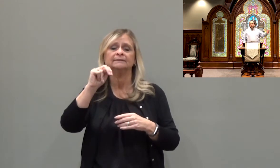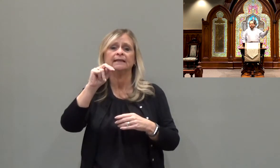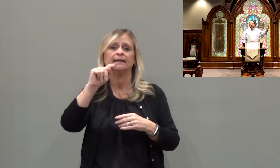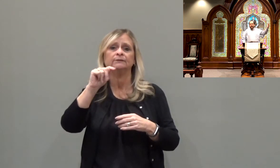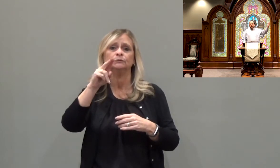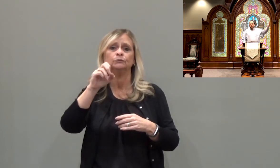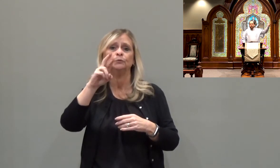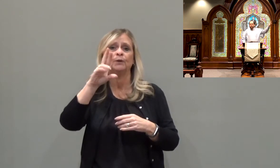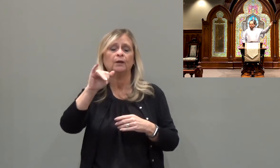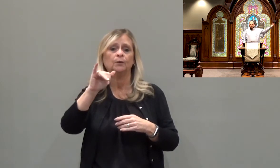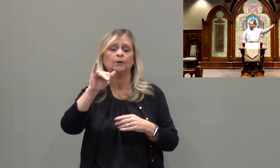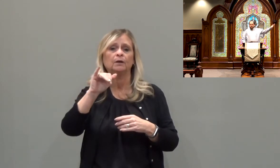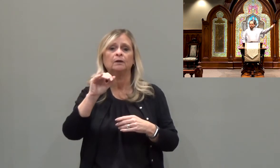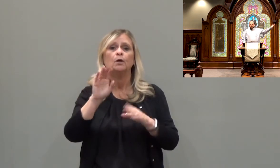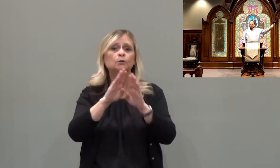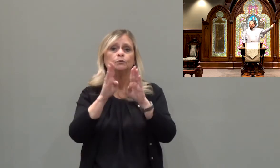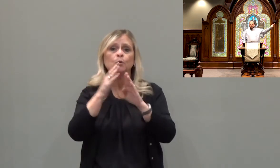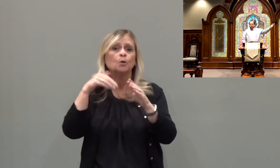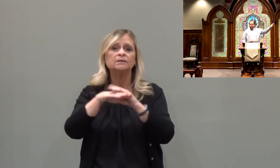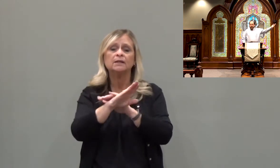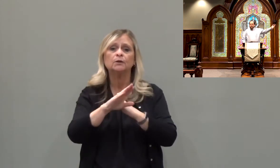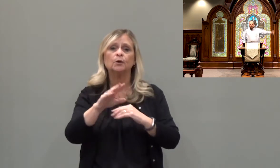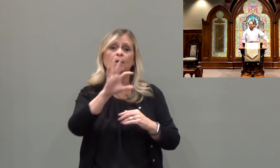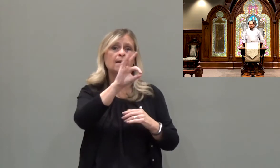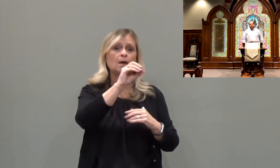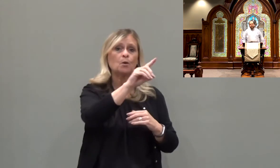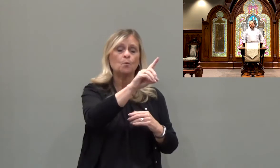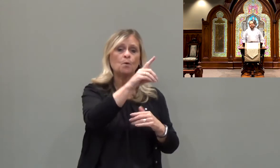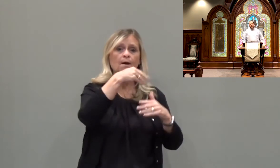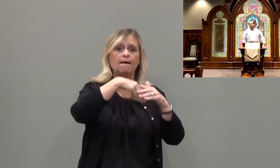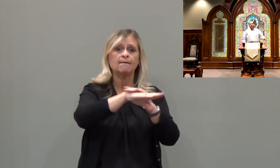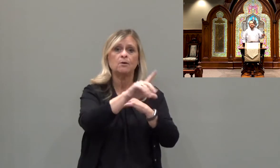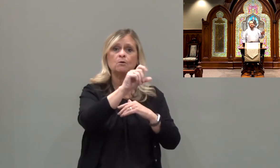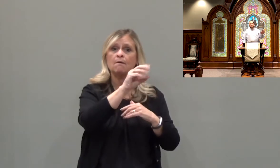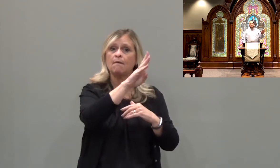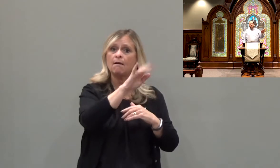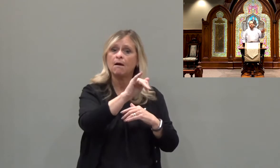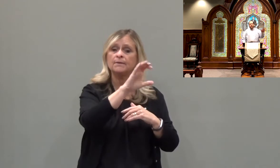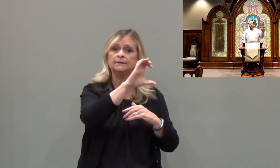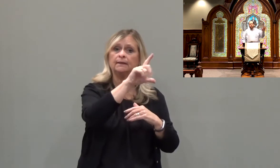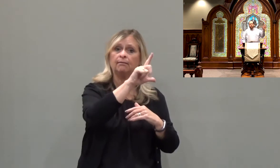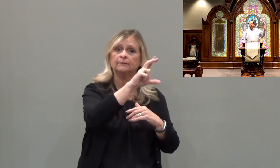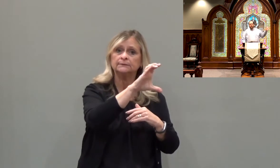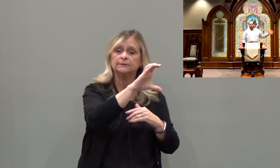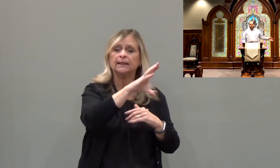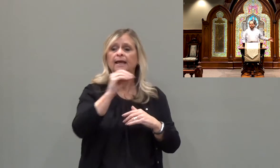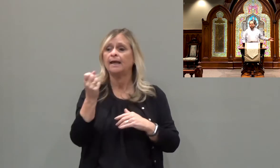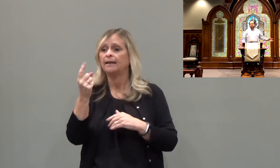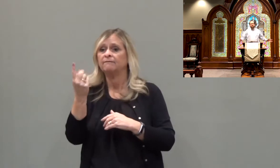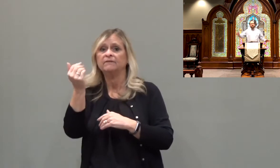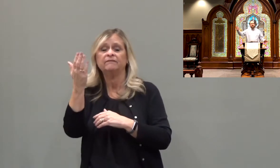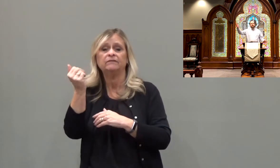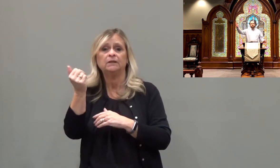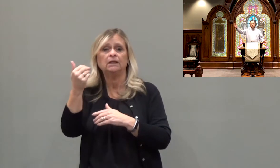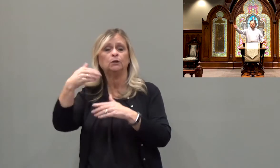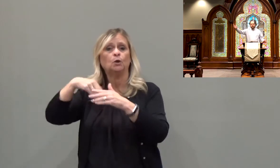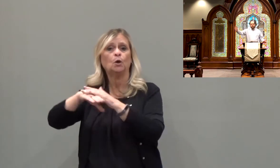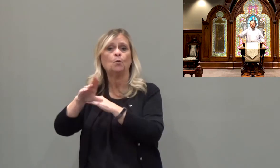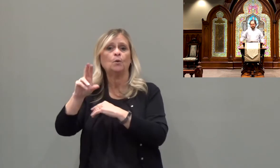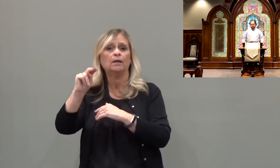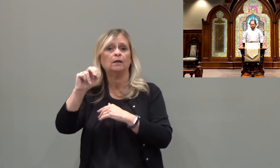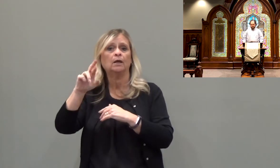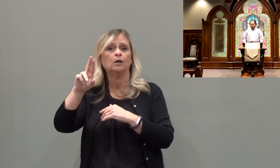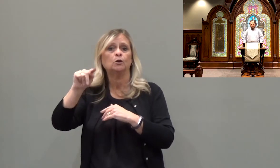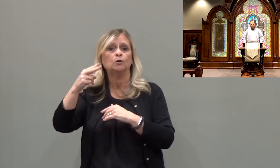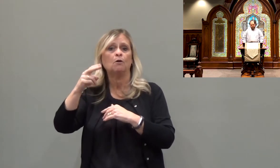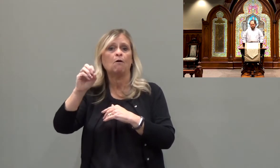be at 9:01 will be the doors on the lobby of the CLC, and at 11:15 will be at the narthex doors and the doors by